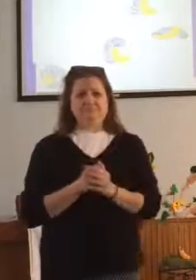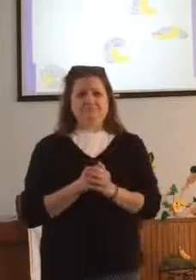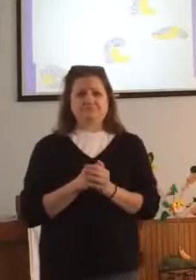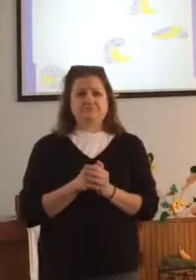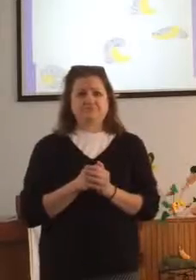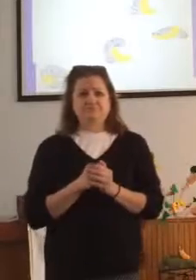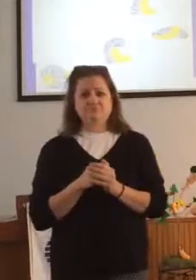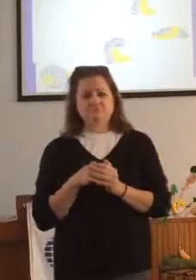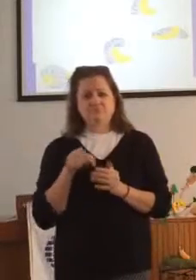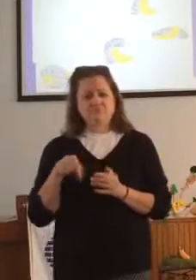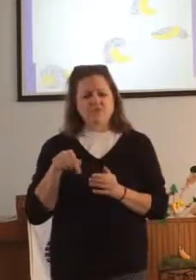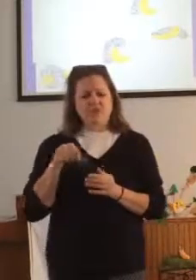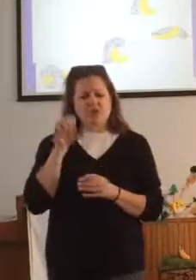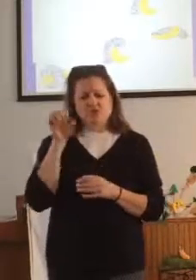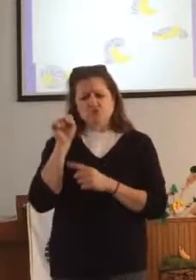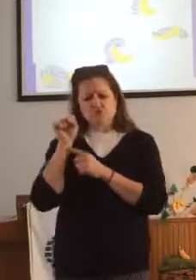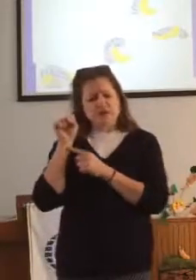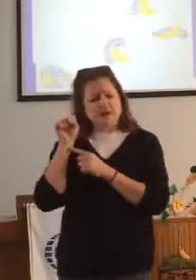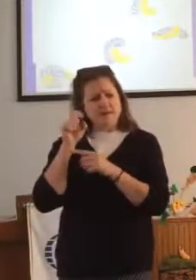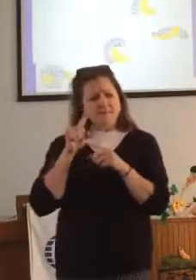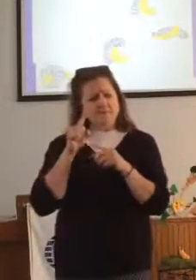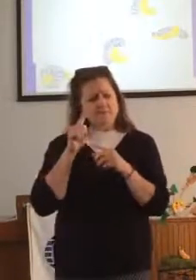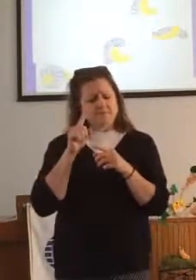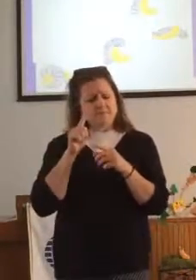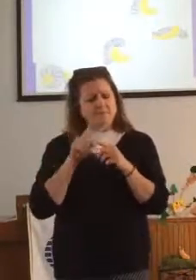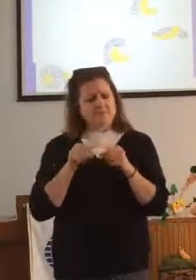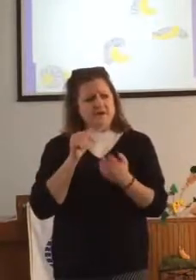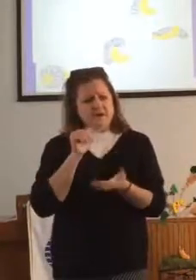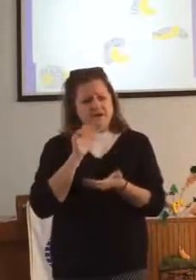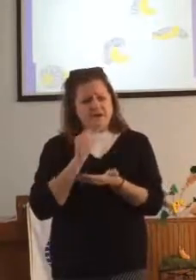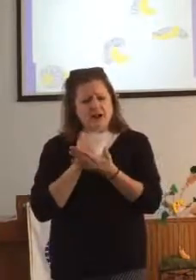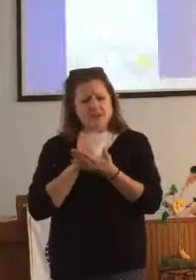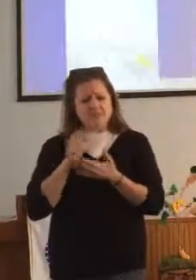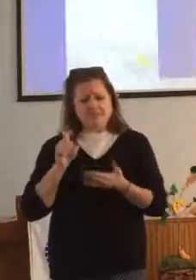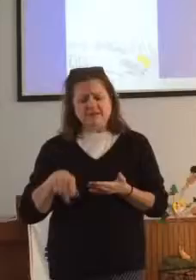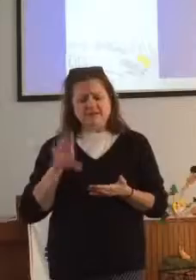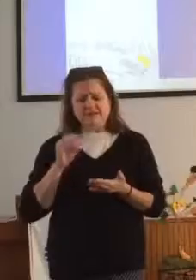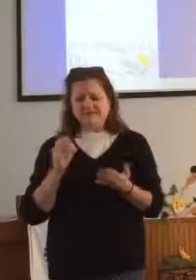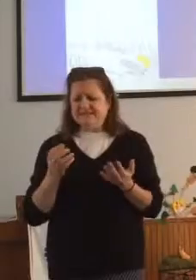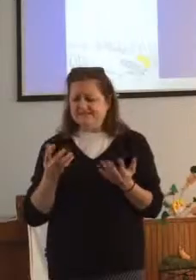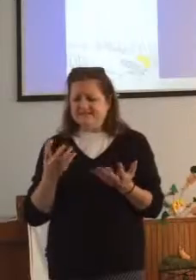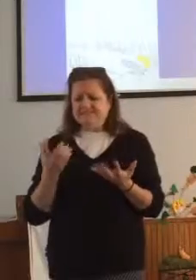Stripe couldn't help wondering, there must be still more to life.